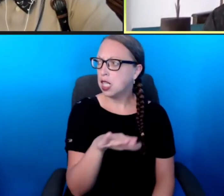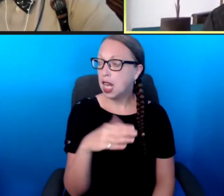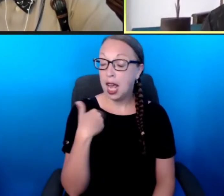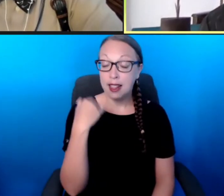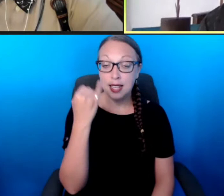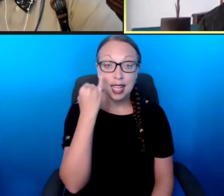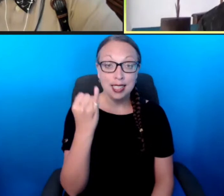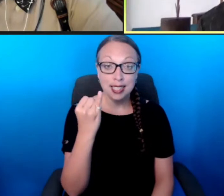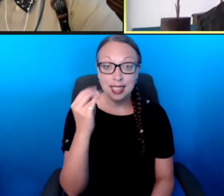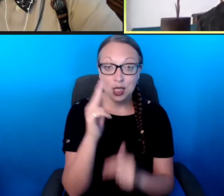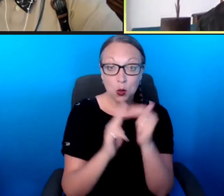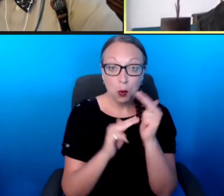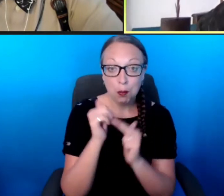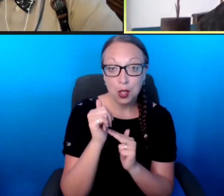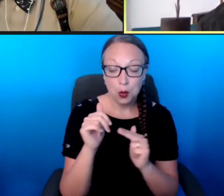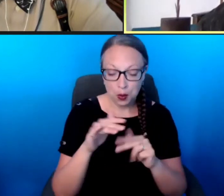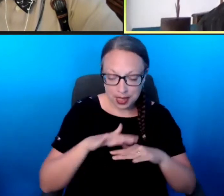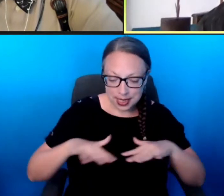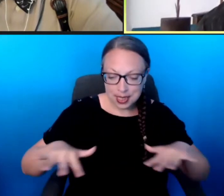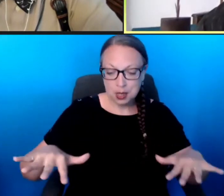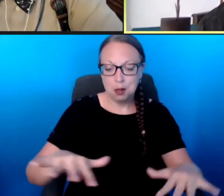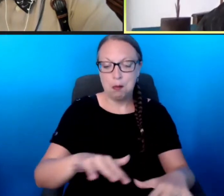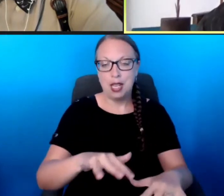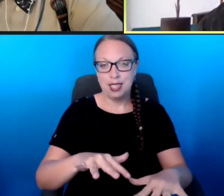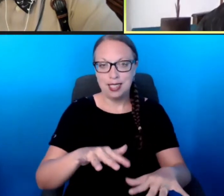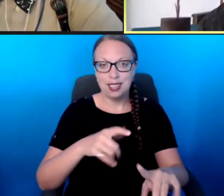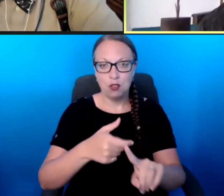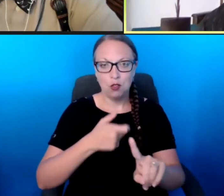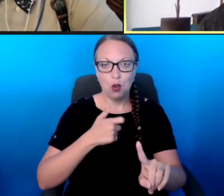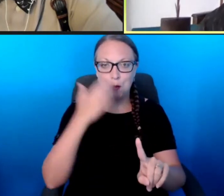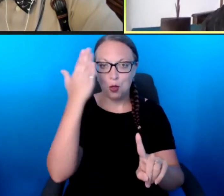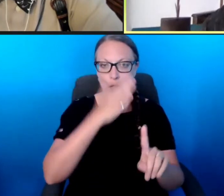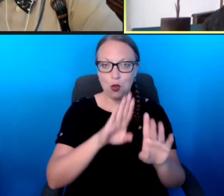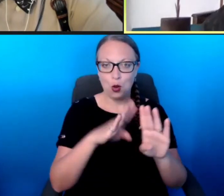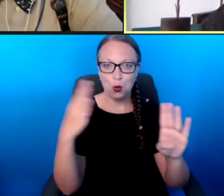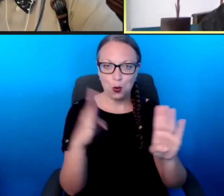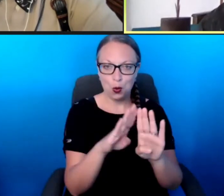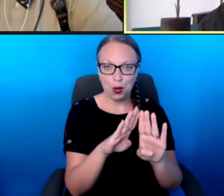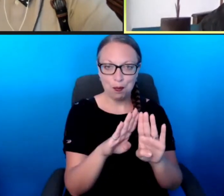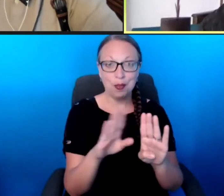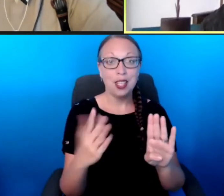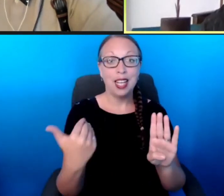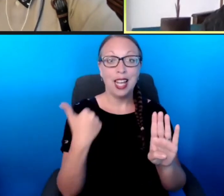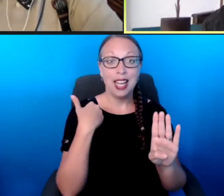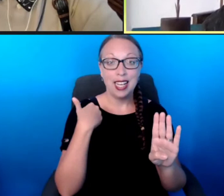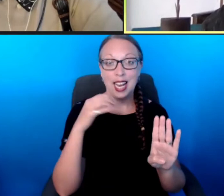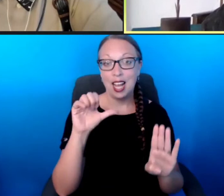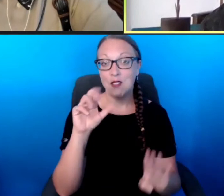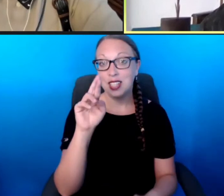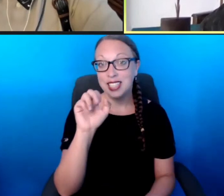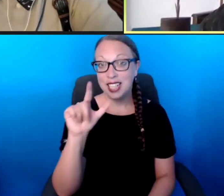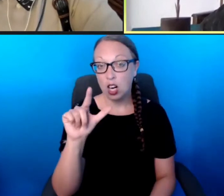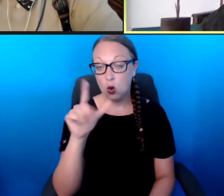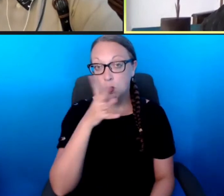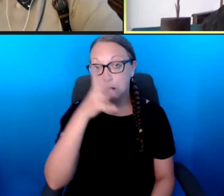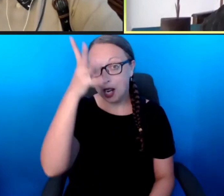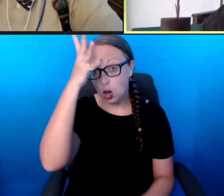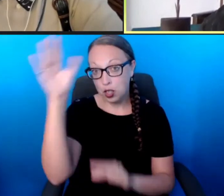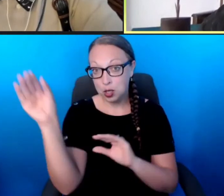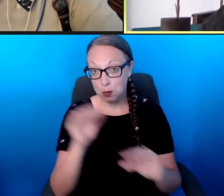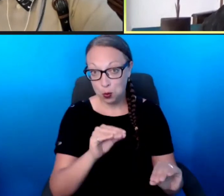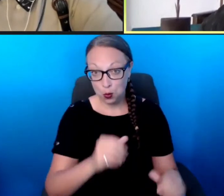across the deck from our front door and have Carol's aging parents move down from Minnesota. This